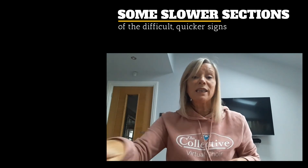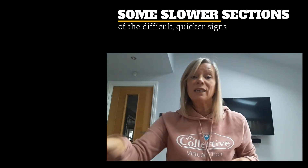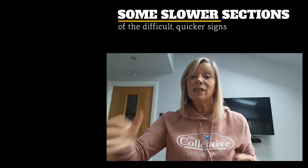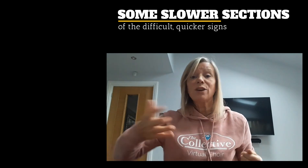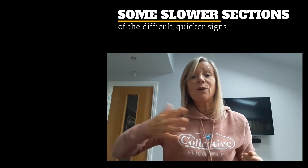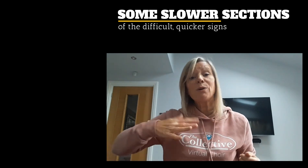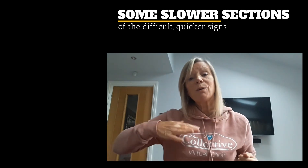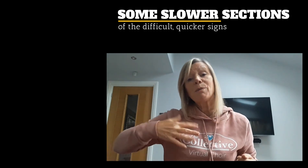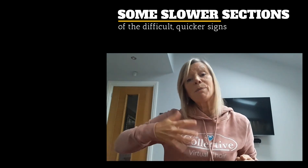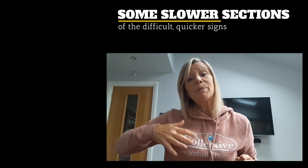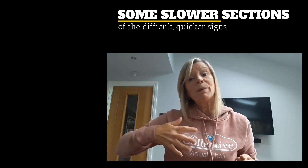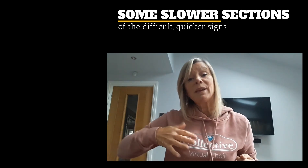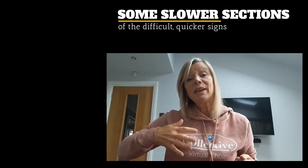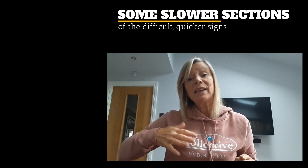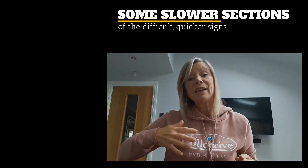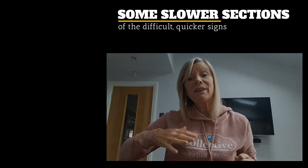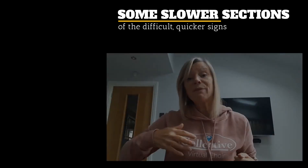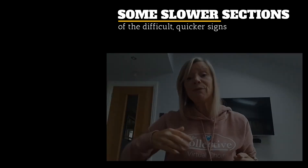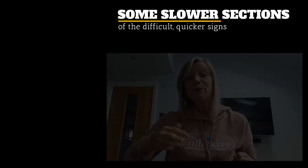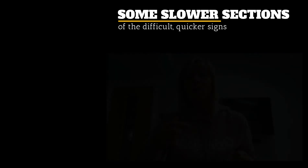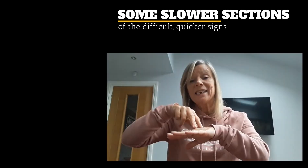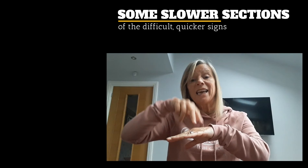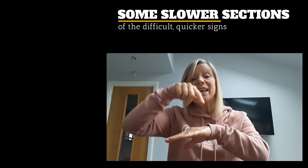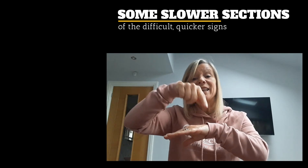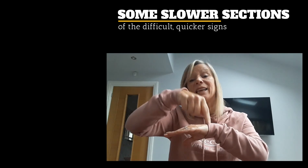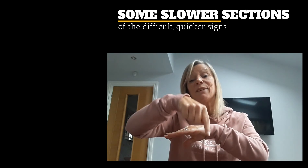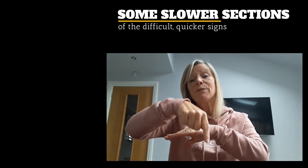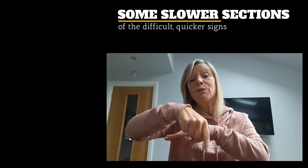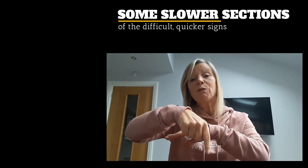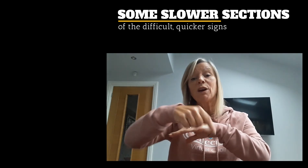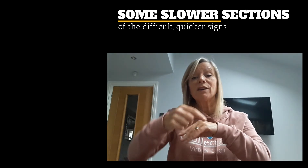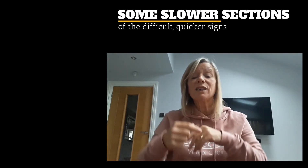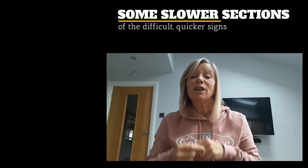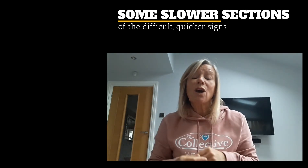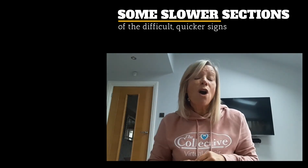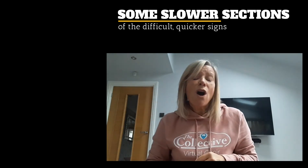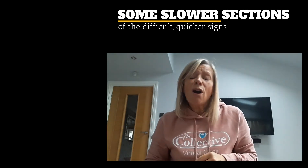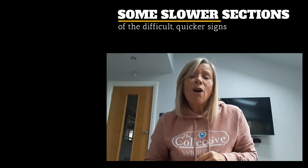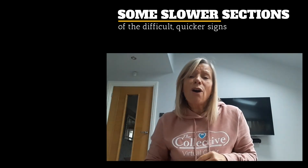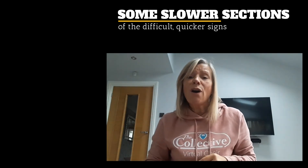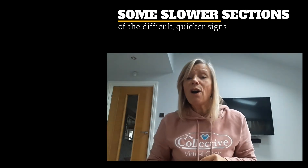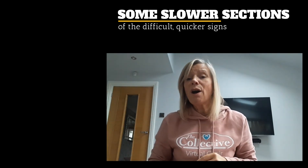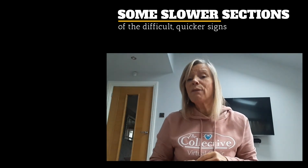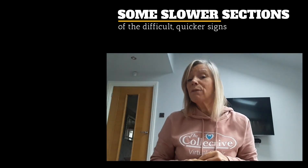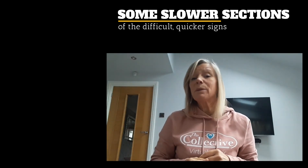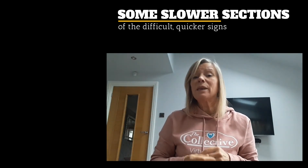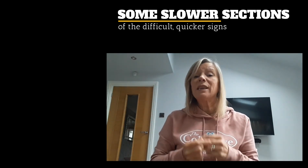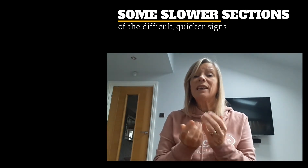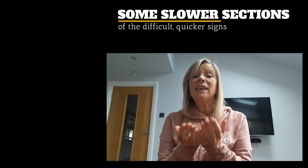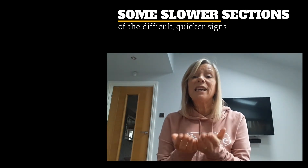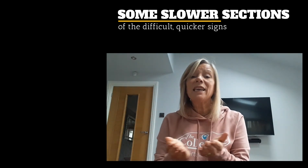Darling, don't be afraid. Standing in front of